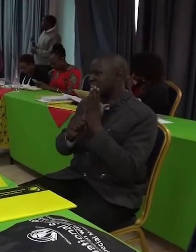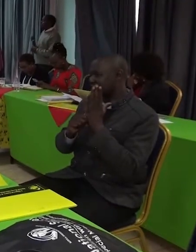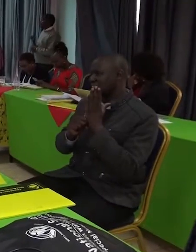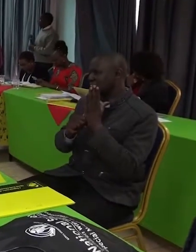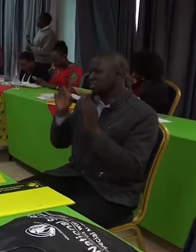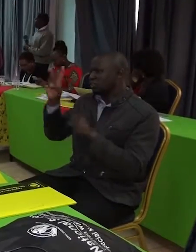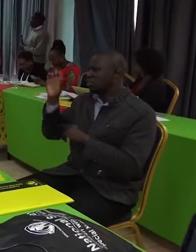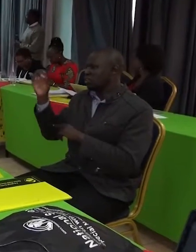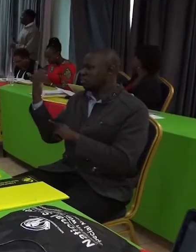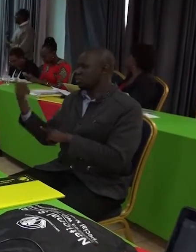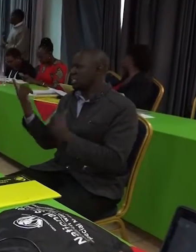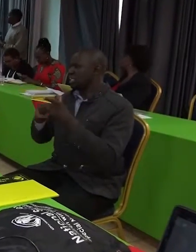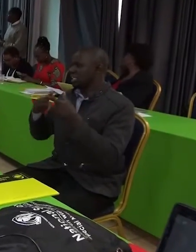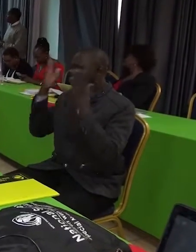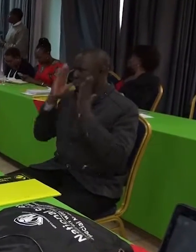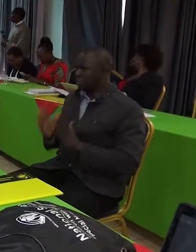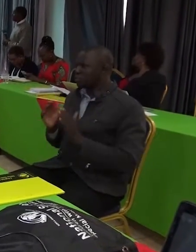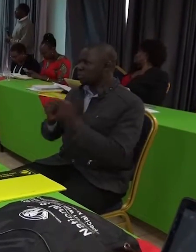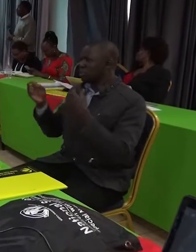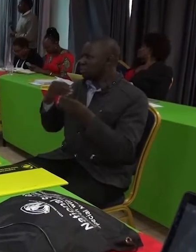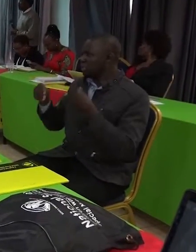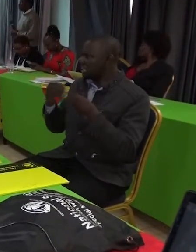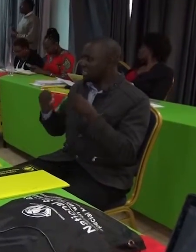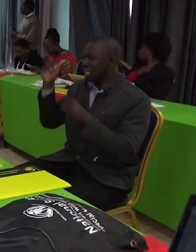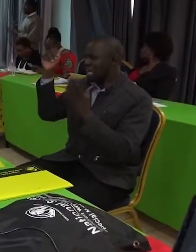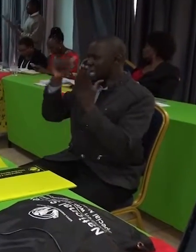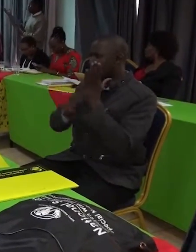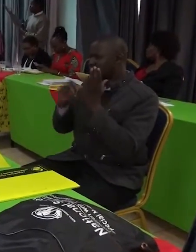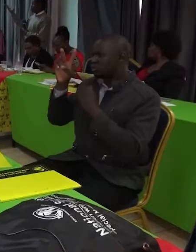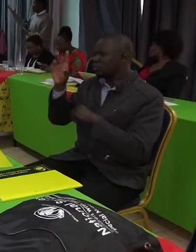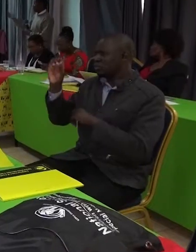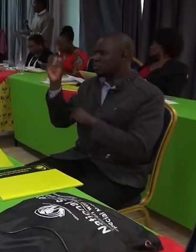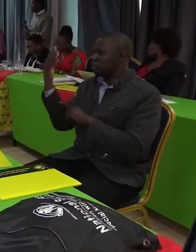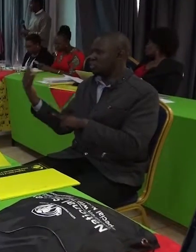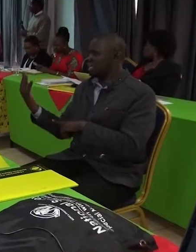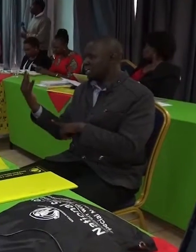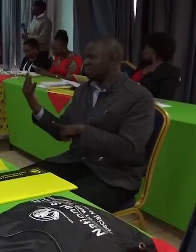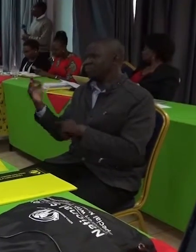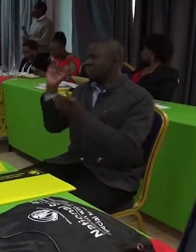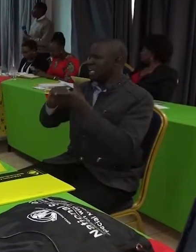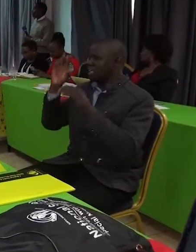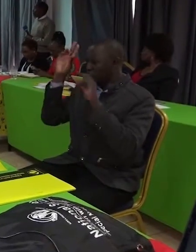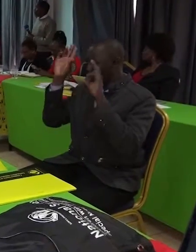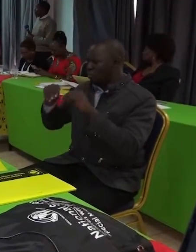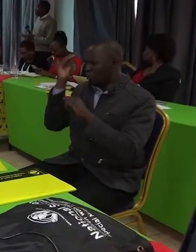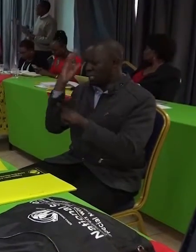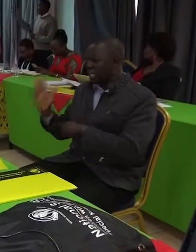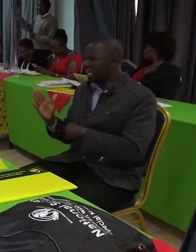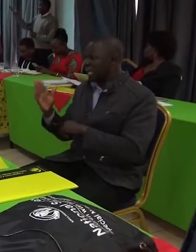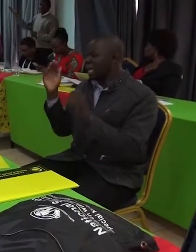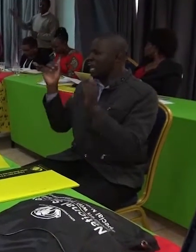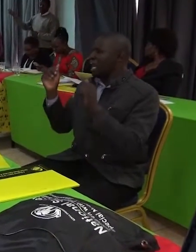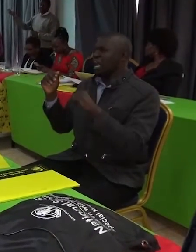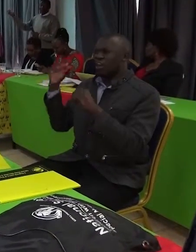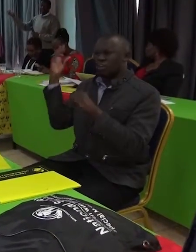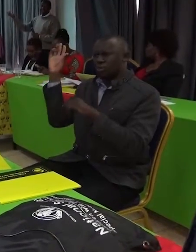The Persons with Disabilities Act of 2003. No person or learning institution shall deny admission to a person with a